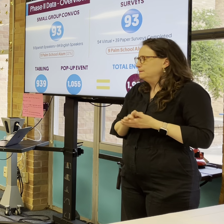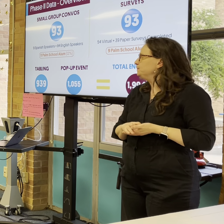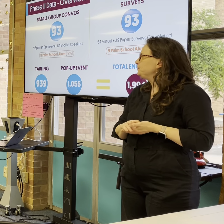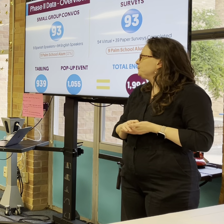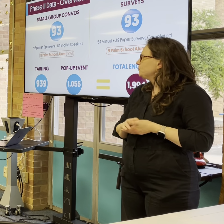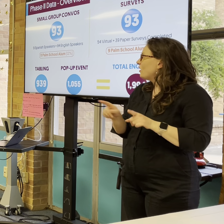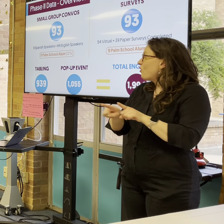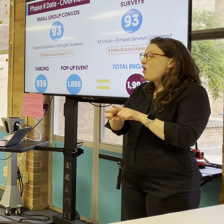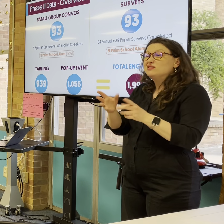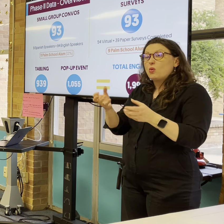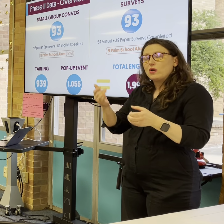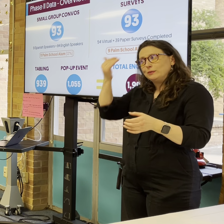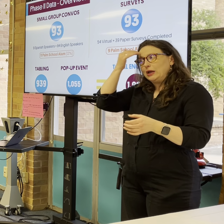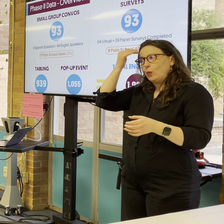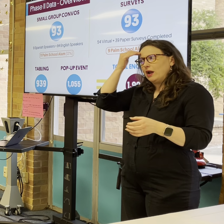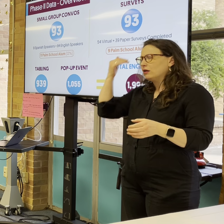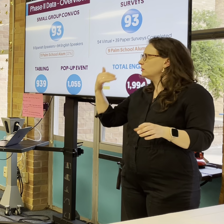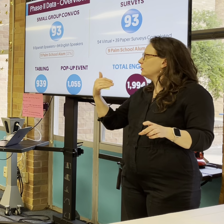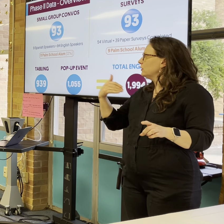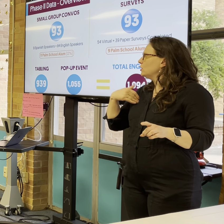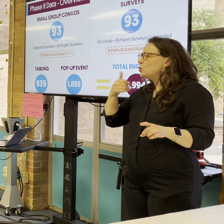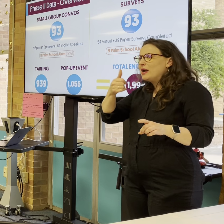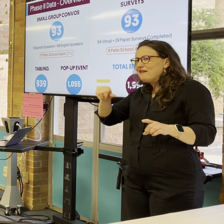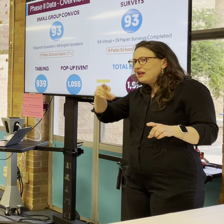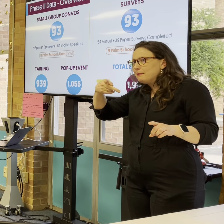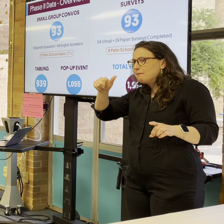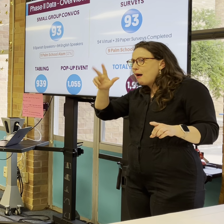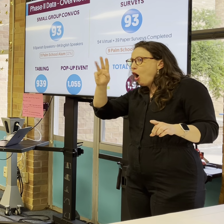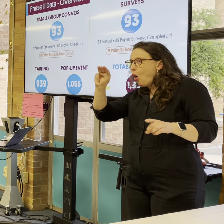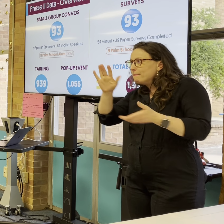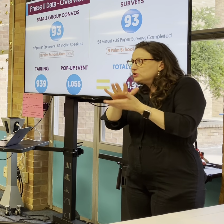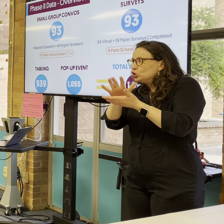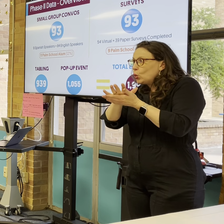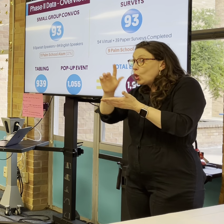to be conscientious. Do we have any Palm School alum here?